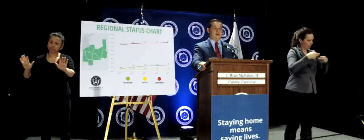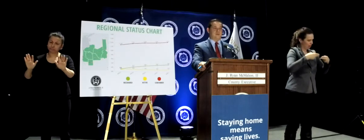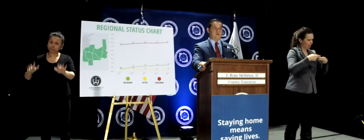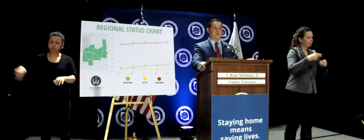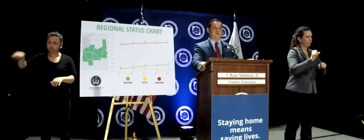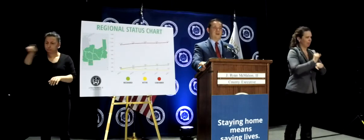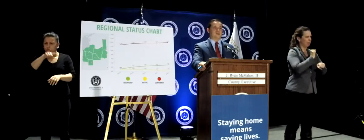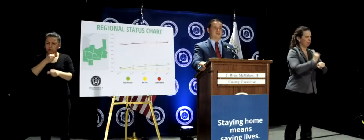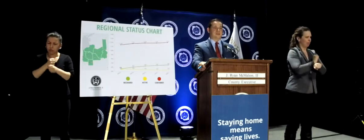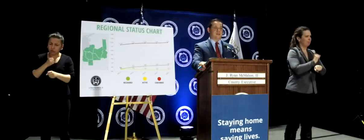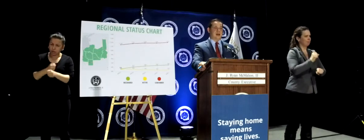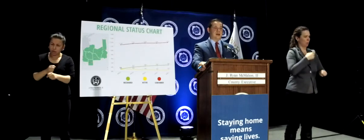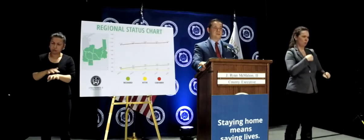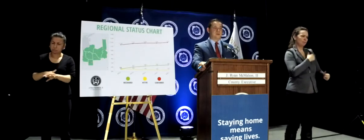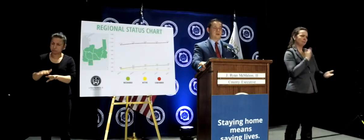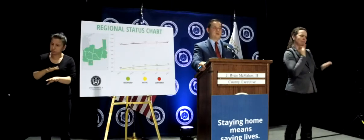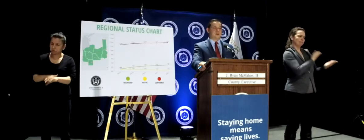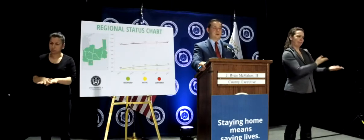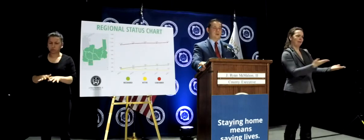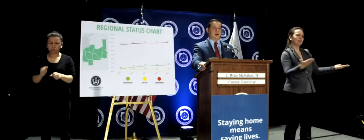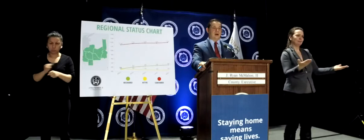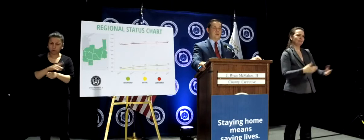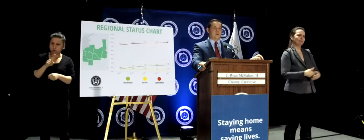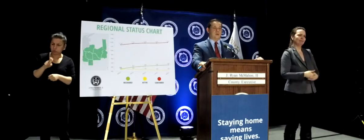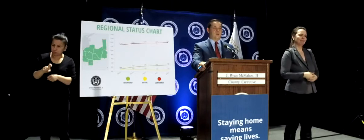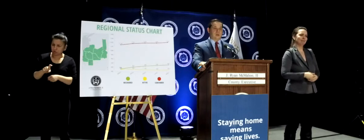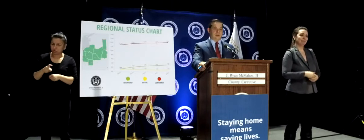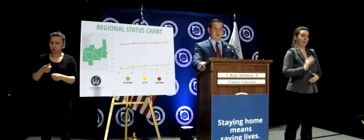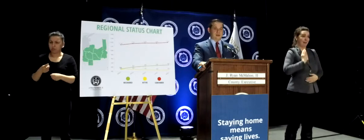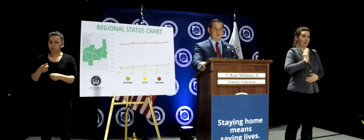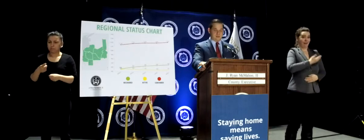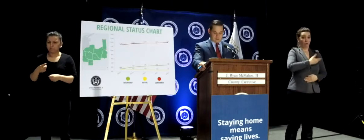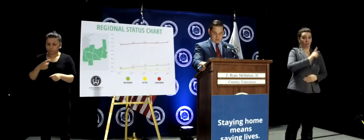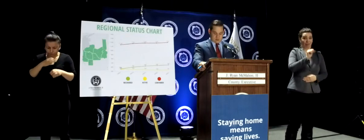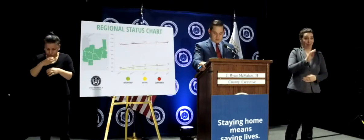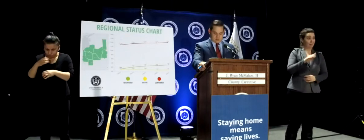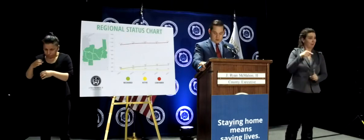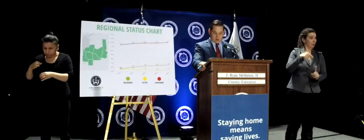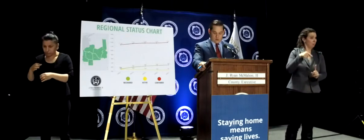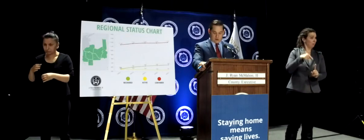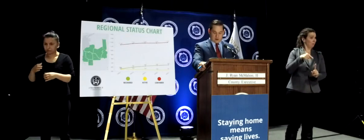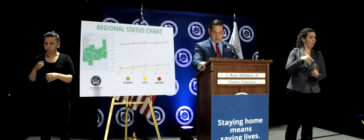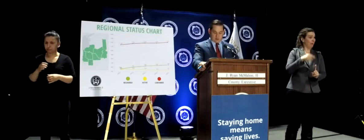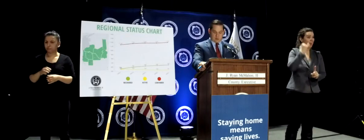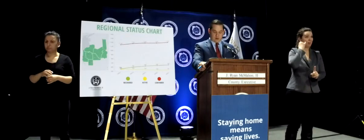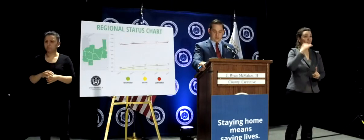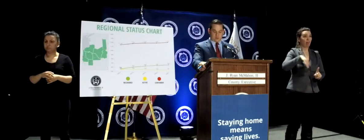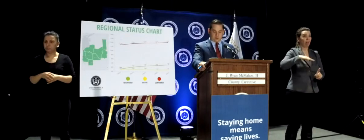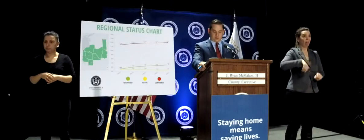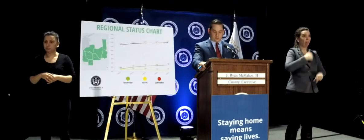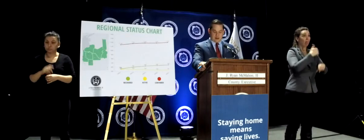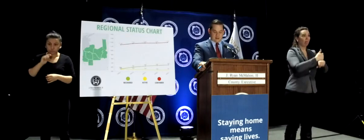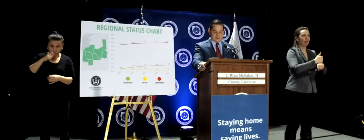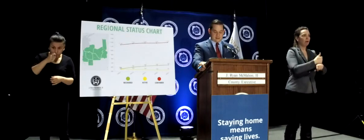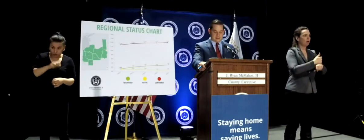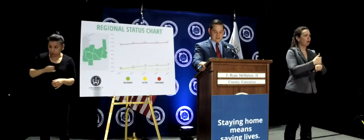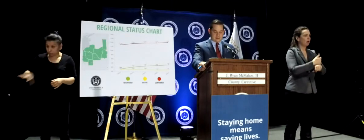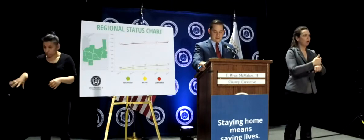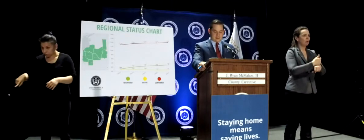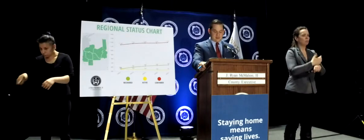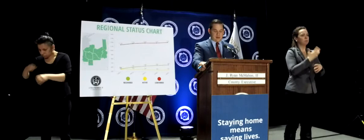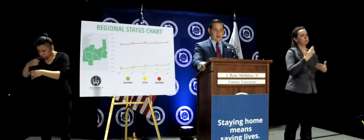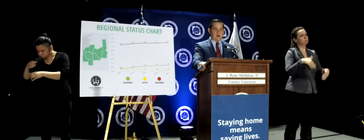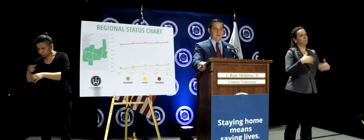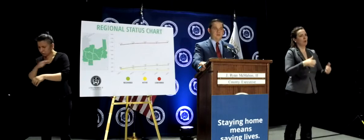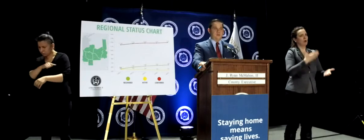didn't have our professionals at the labs turning around related to testing. So I want to thank all these workers behind the